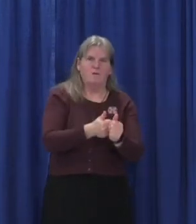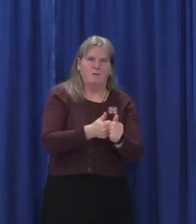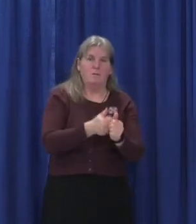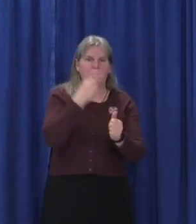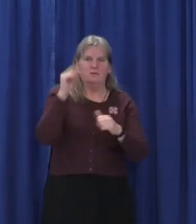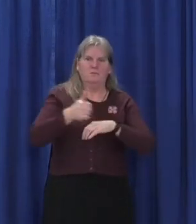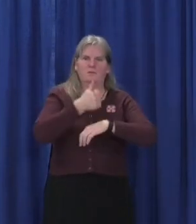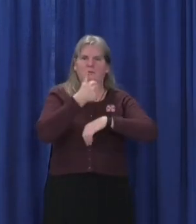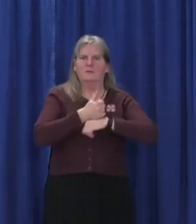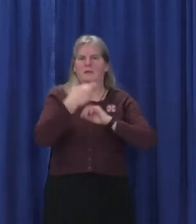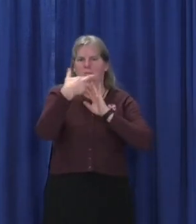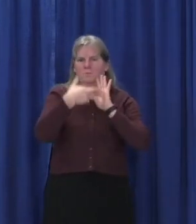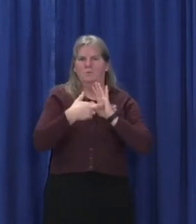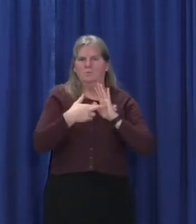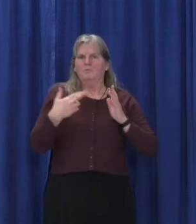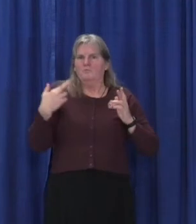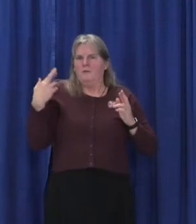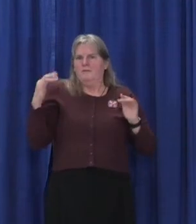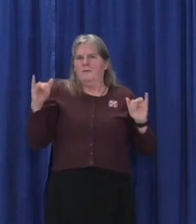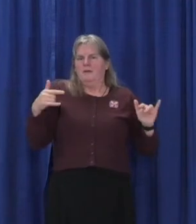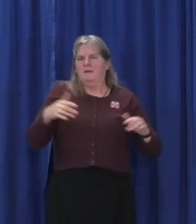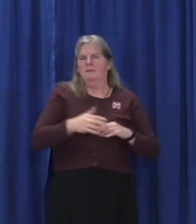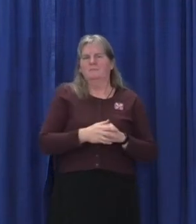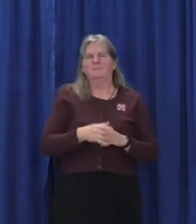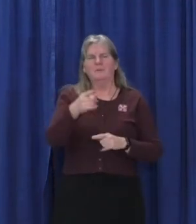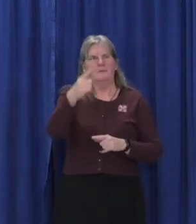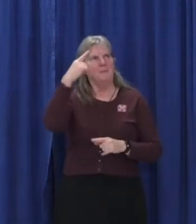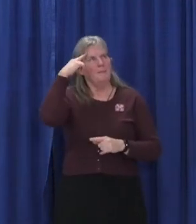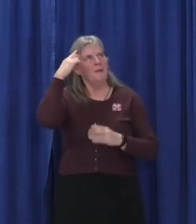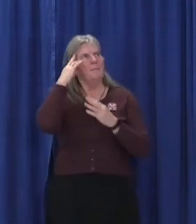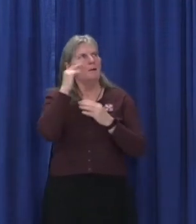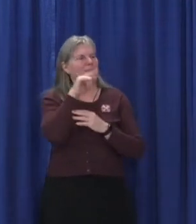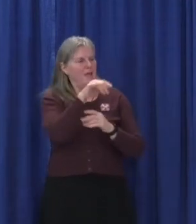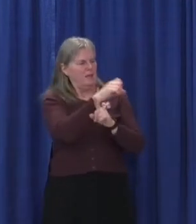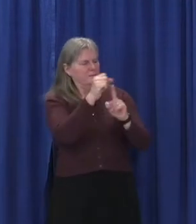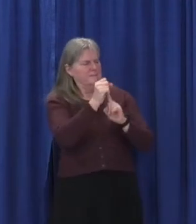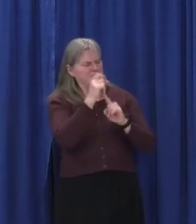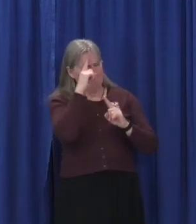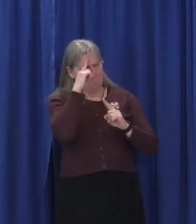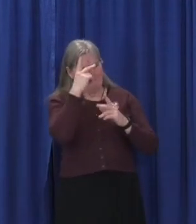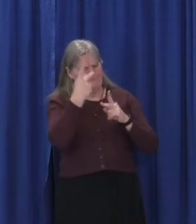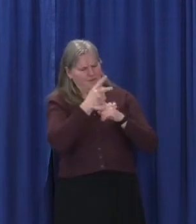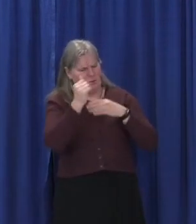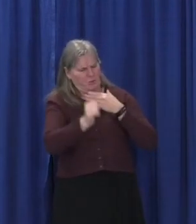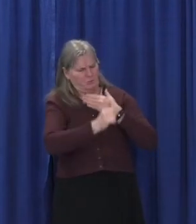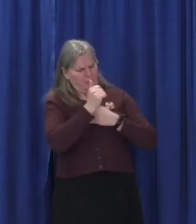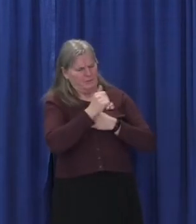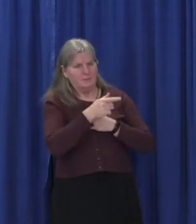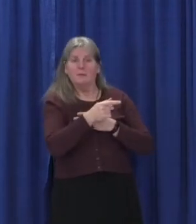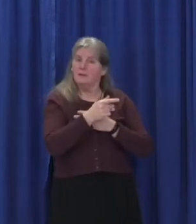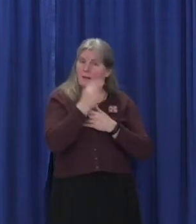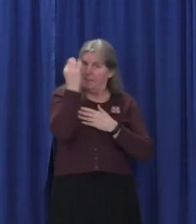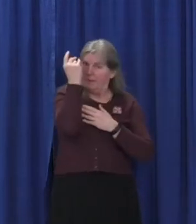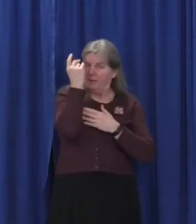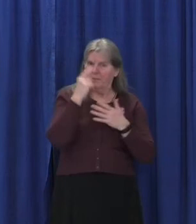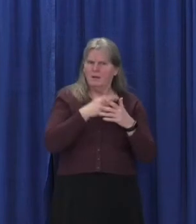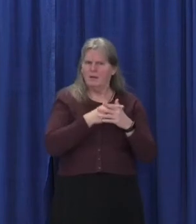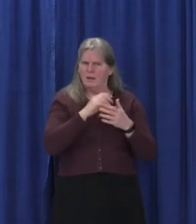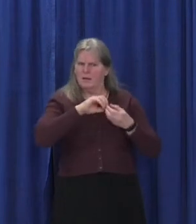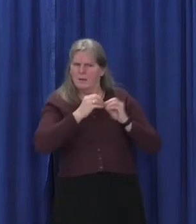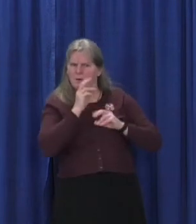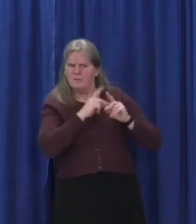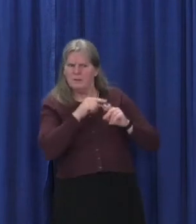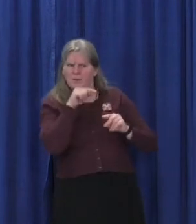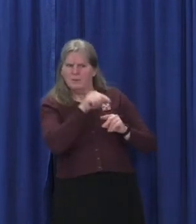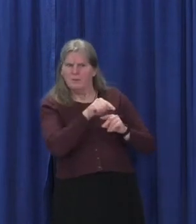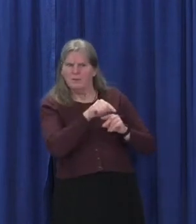now. When you're thinking about what could be the risk of a certain situation, I'd like you to consider the following. How many people you're